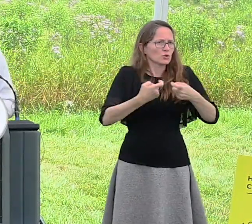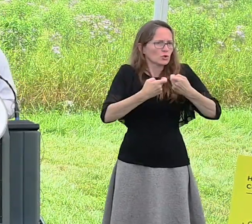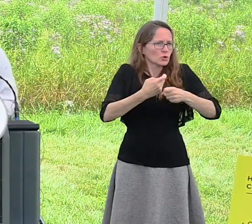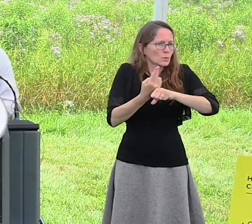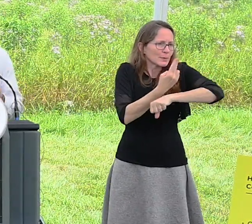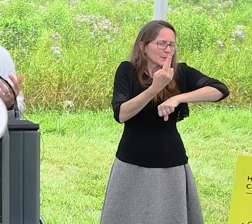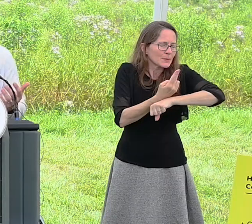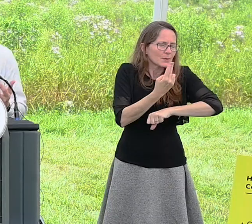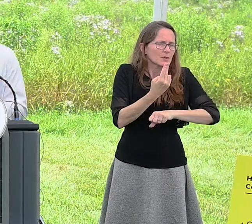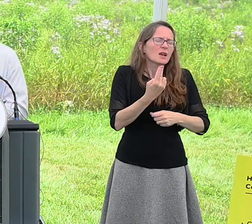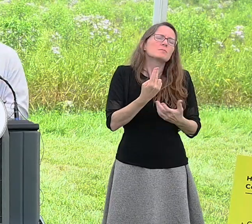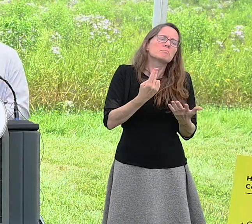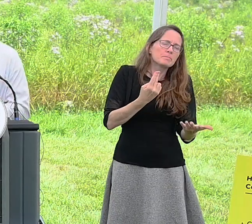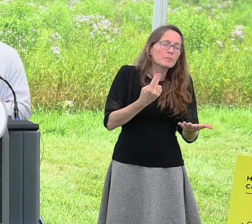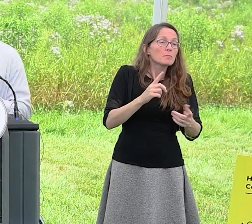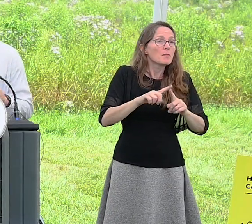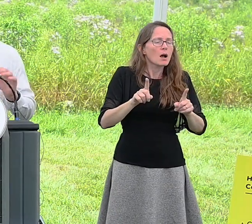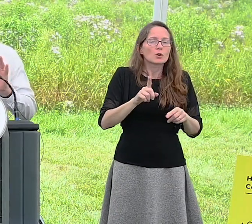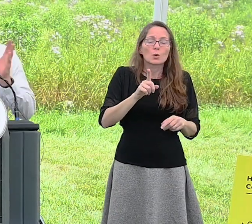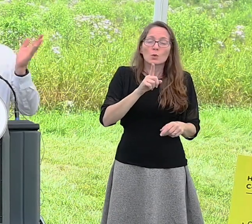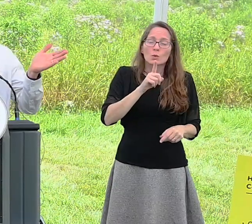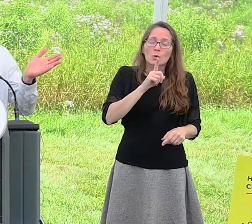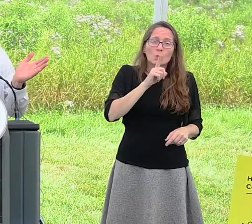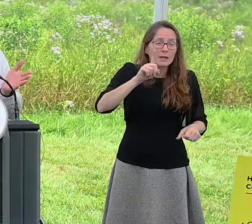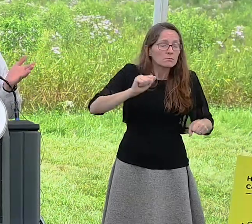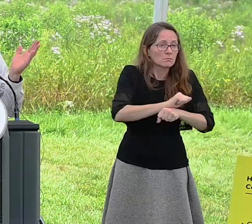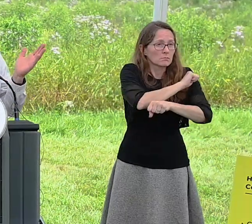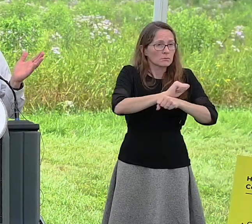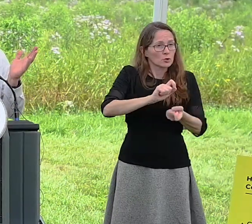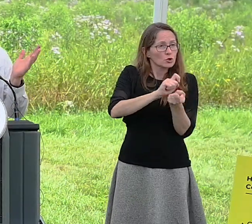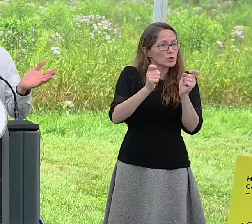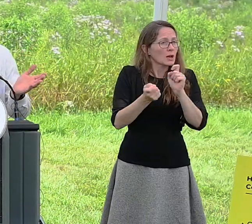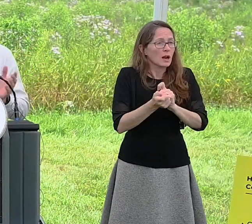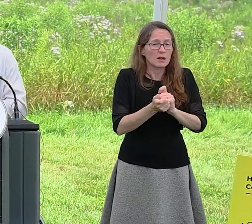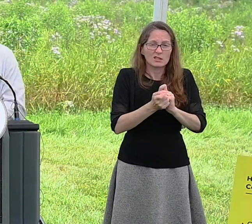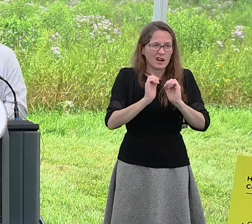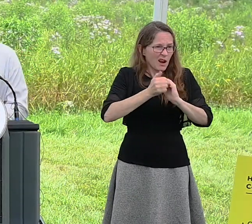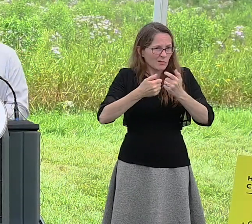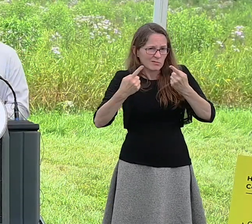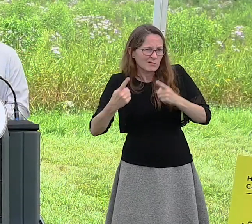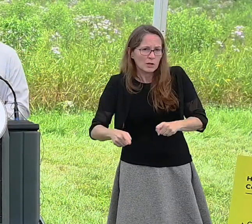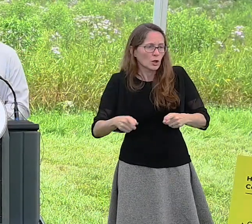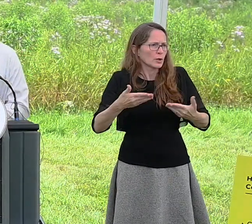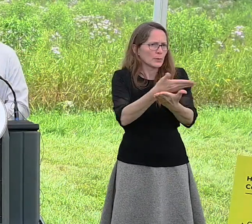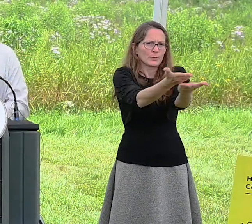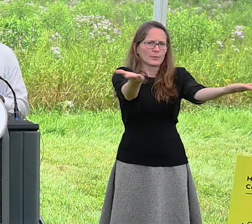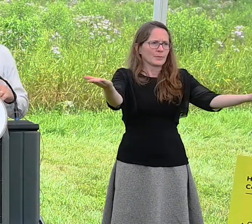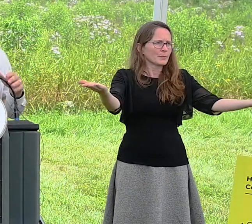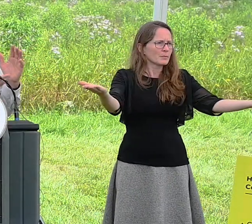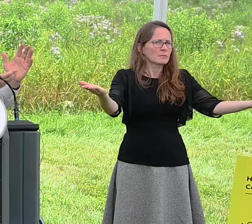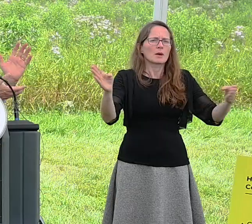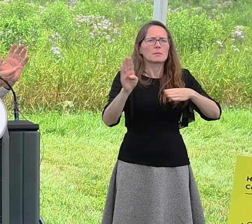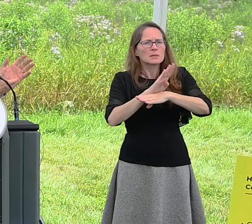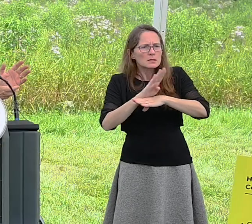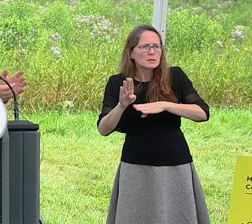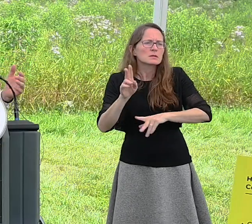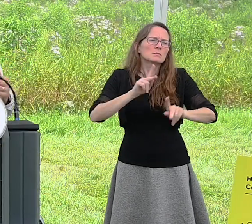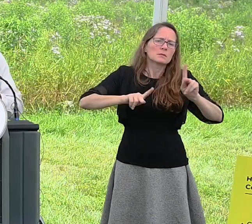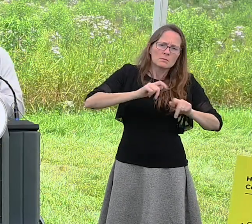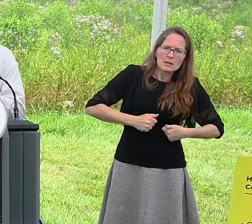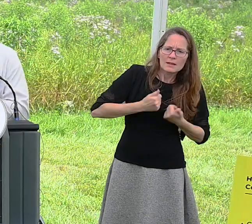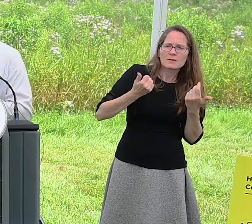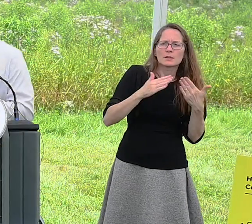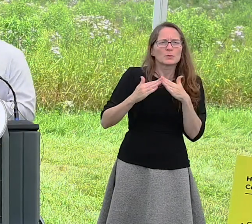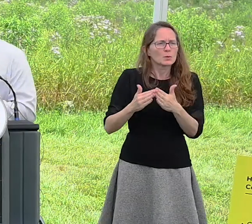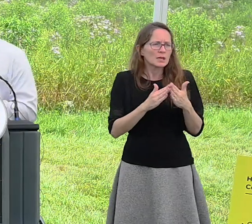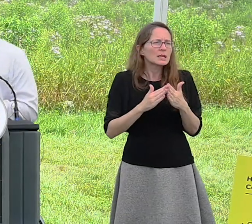change is affected by all of you, by the residents, by businesses in our community that take similar steps.